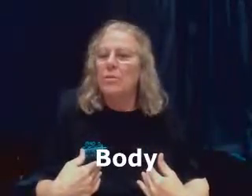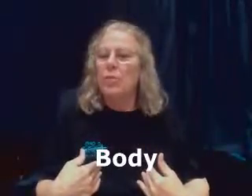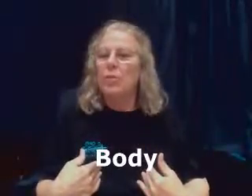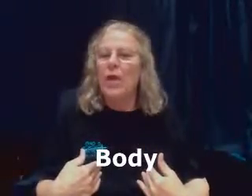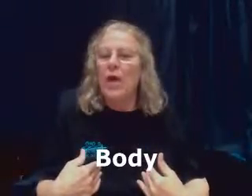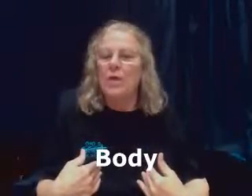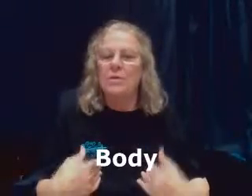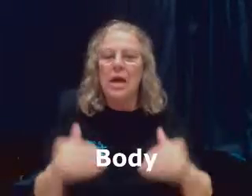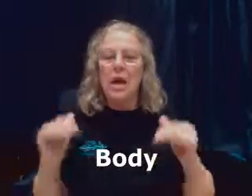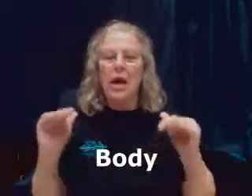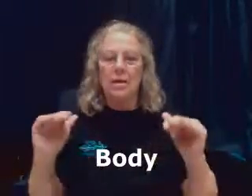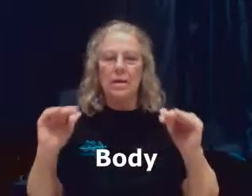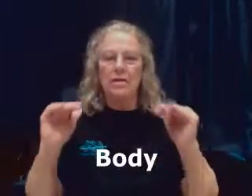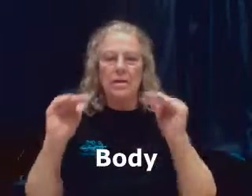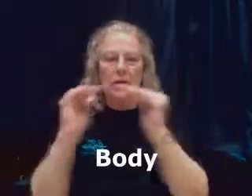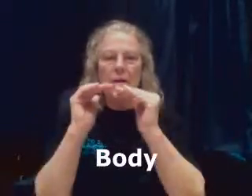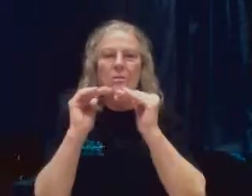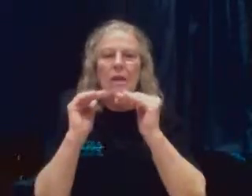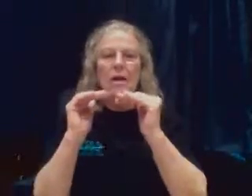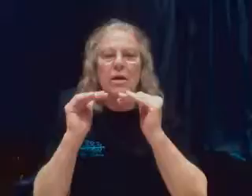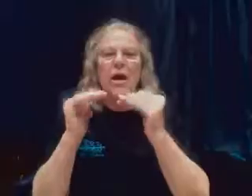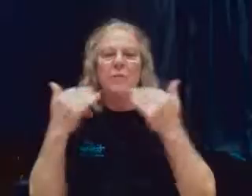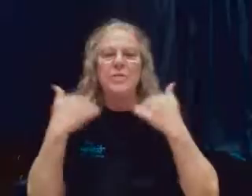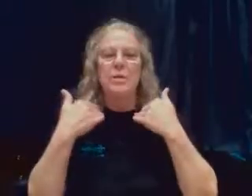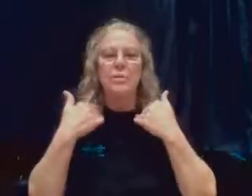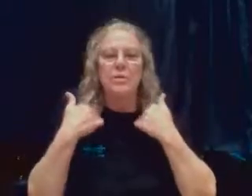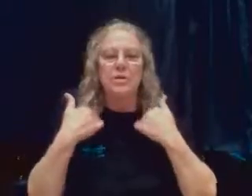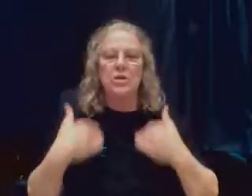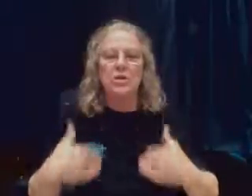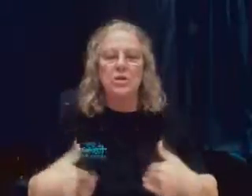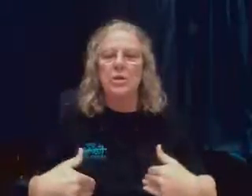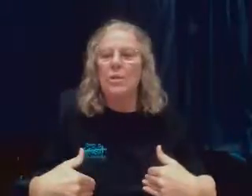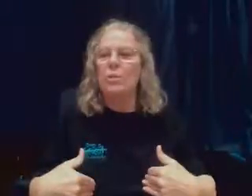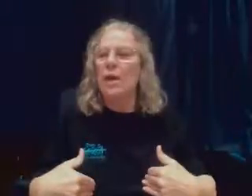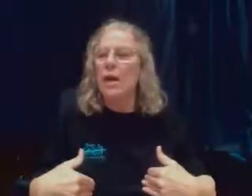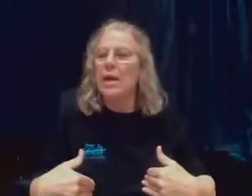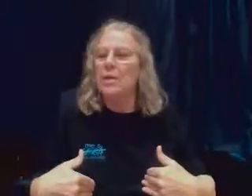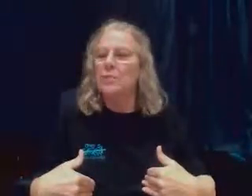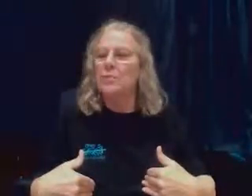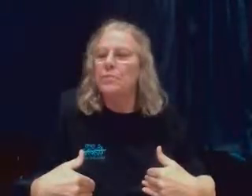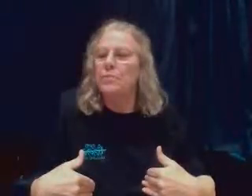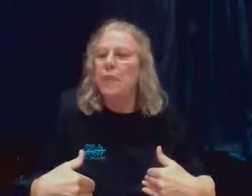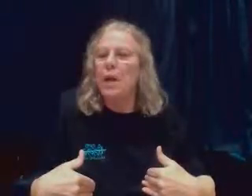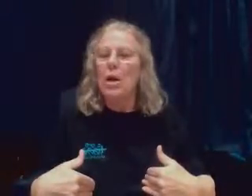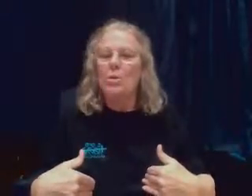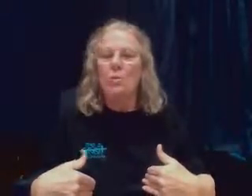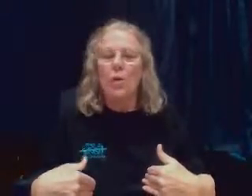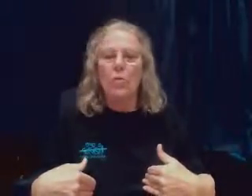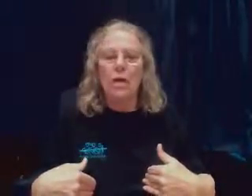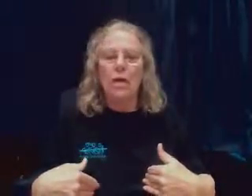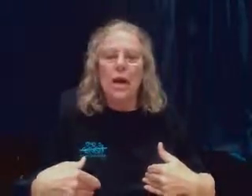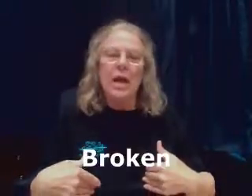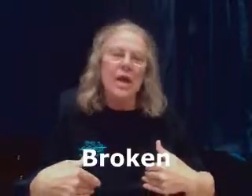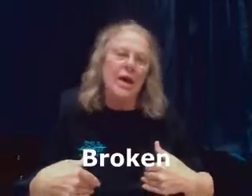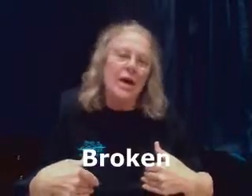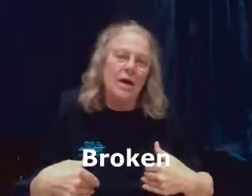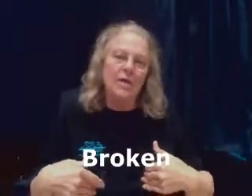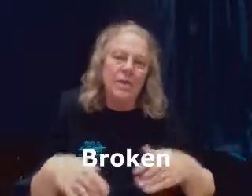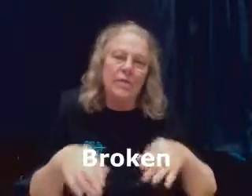both hands, and they're in a cupped position. Body. Broken. If you